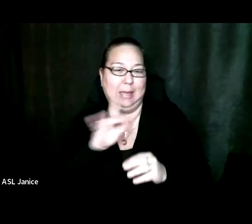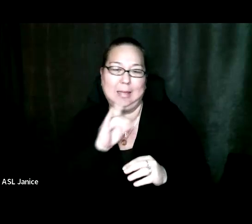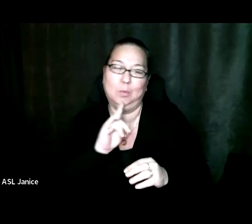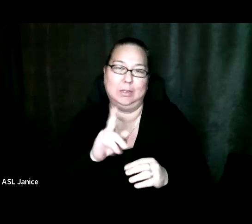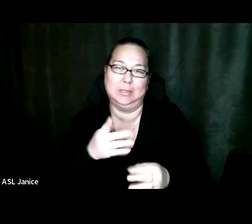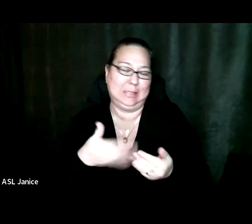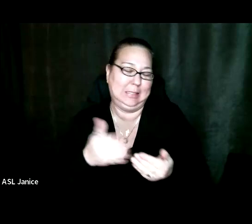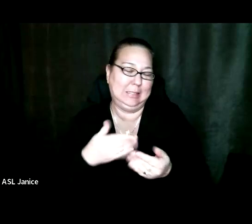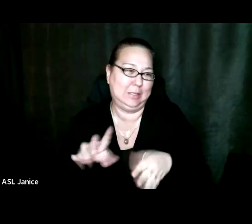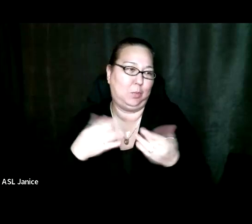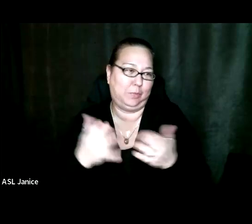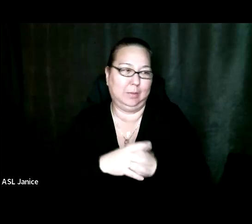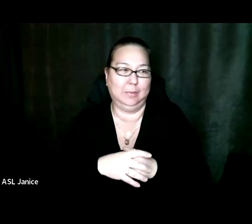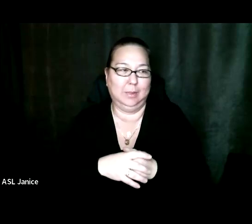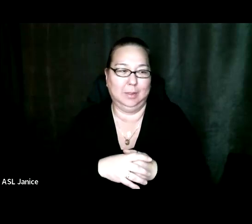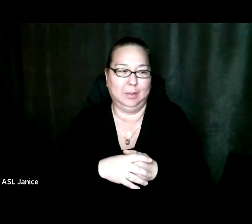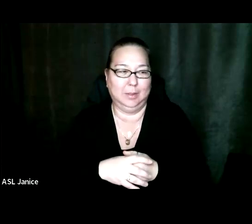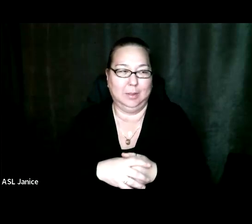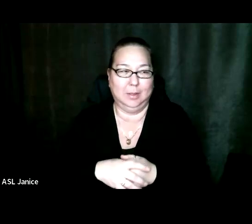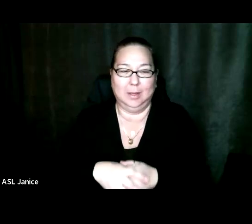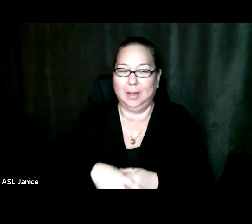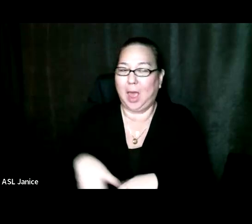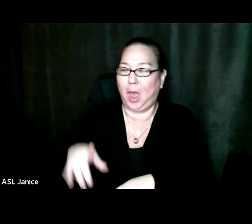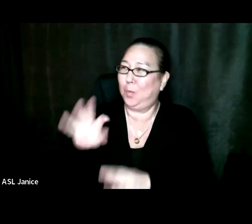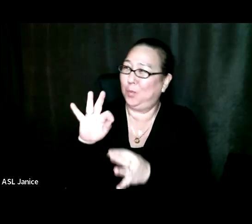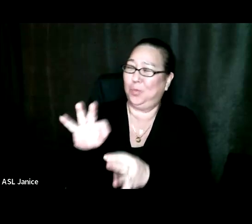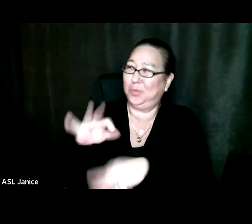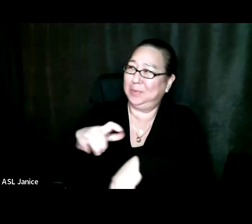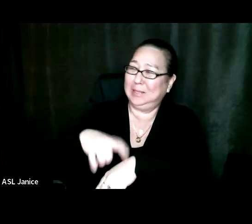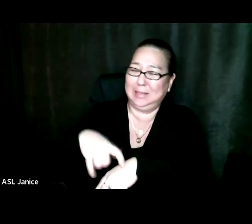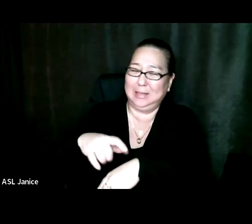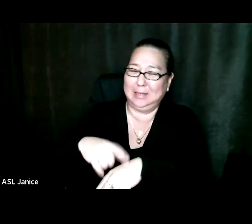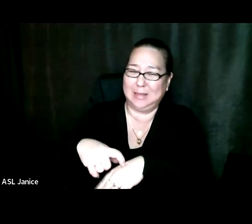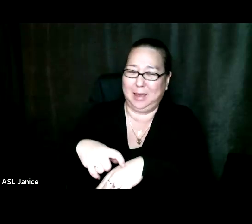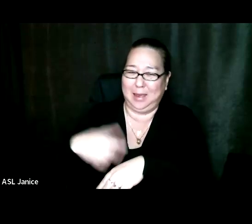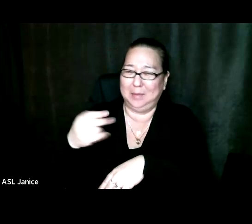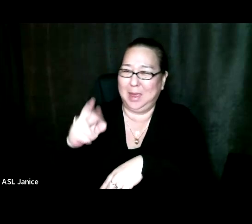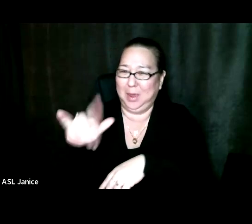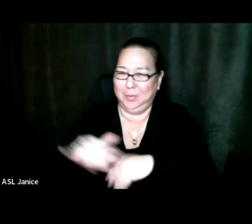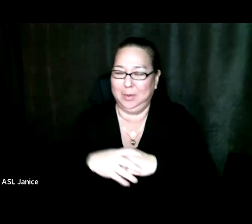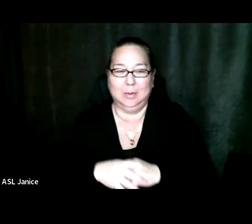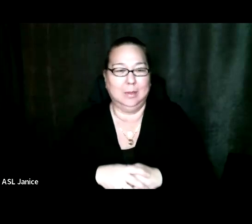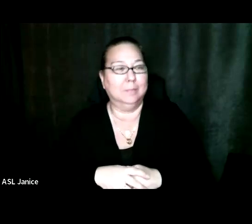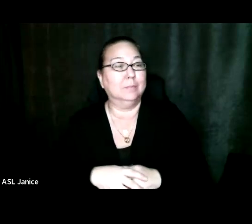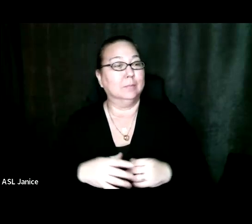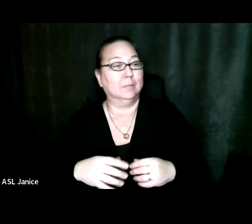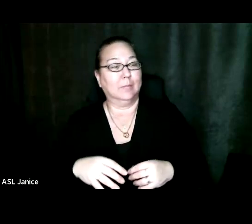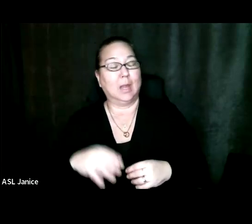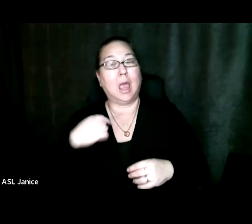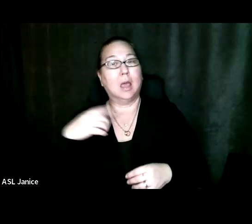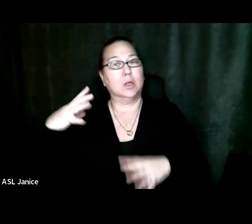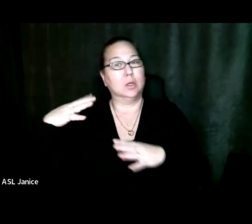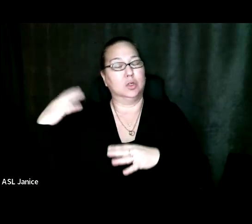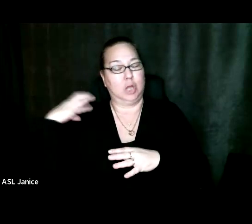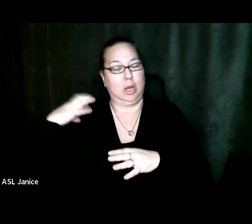Thank you. Perfectly timed. Thank you so Perfectly much. timed, Harry. All right, thank you all. So we will now take 3 votes, 2 on the